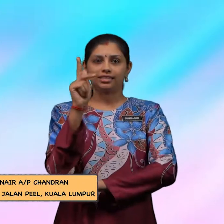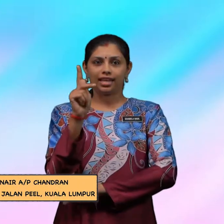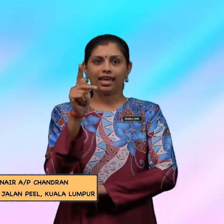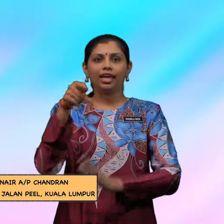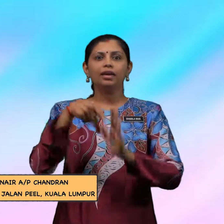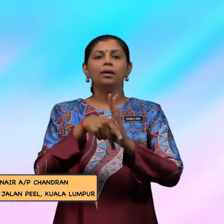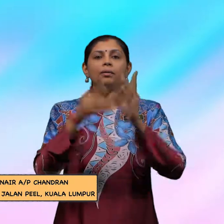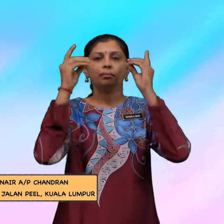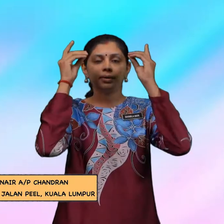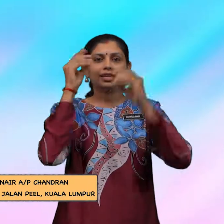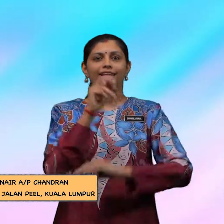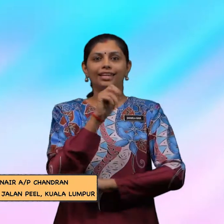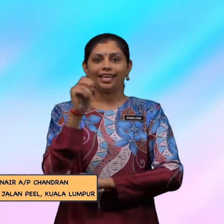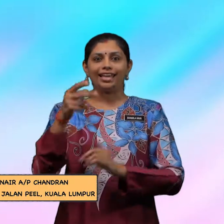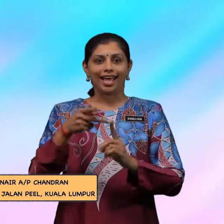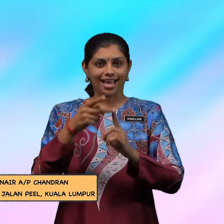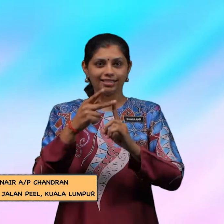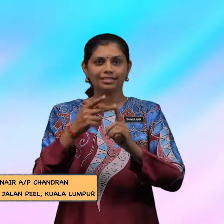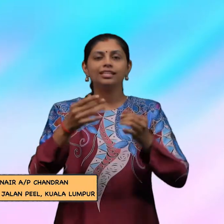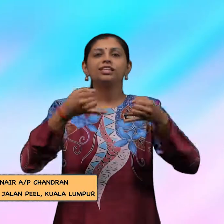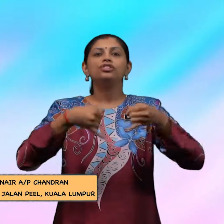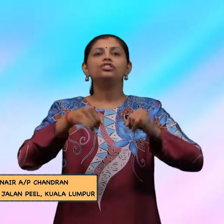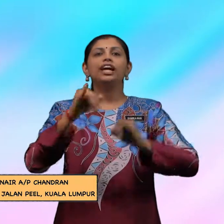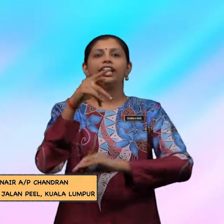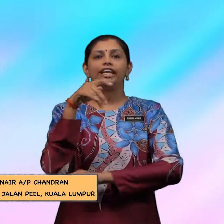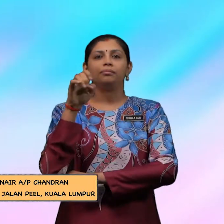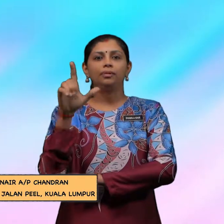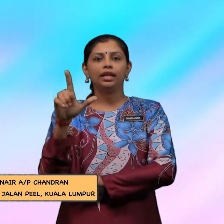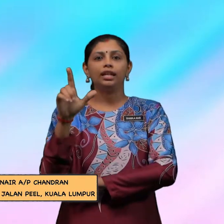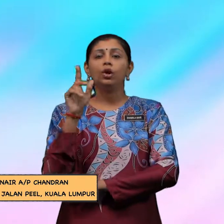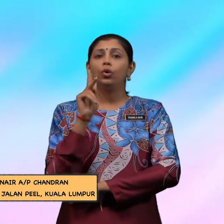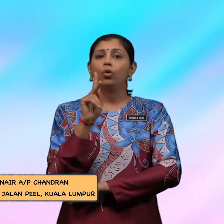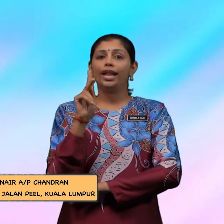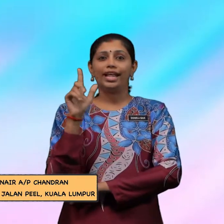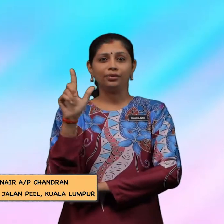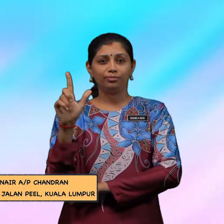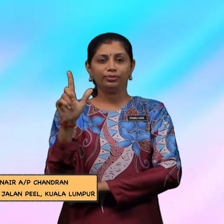SK Pendidikan Khas, Jalan Pil, Kuala Lumpur.